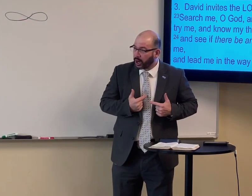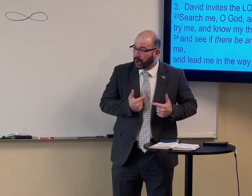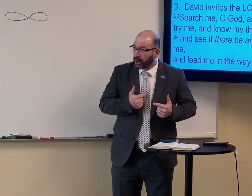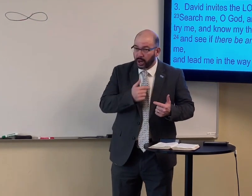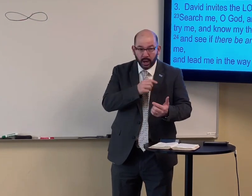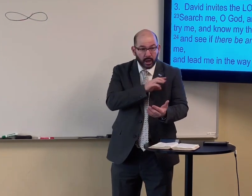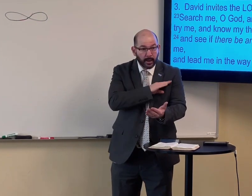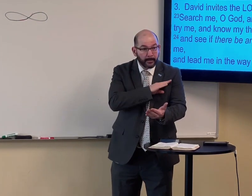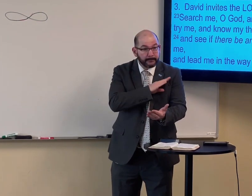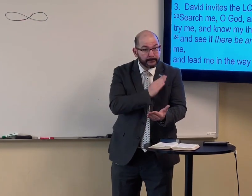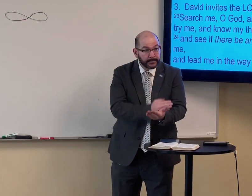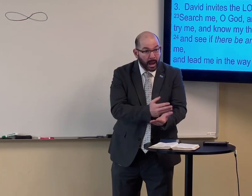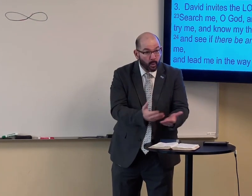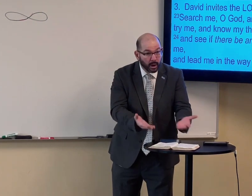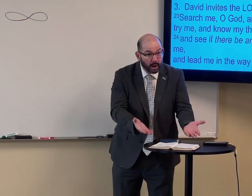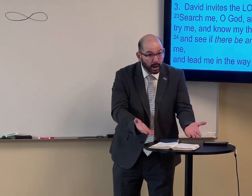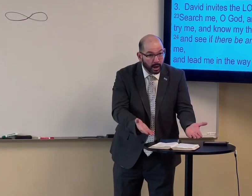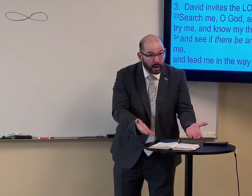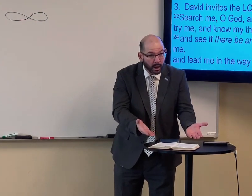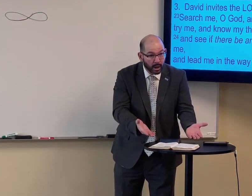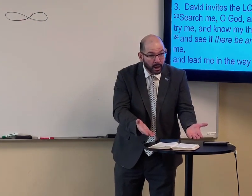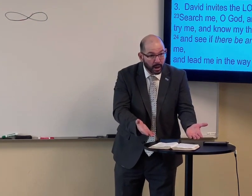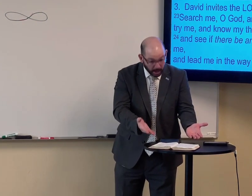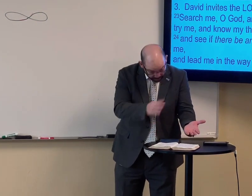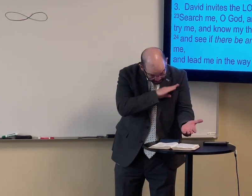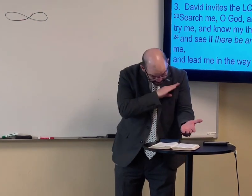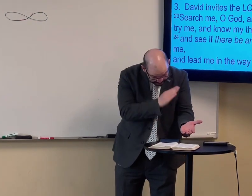Life, power is in your Word.